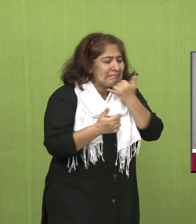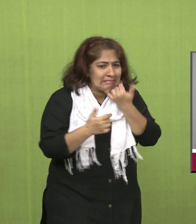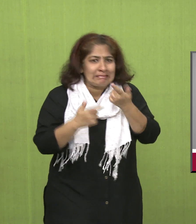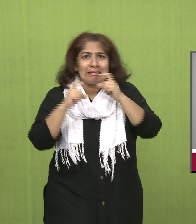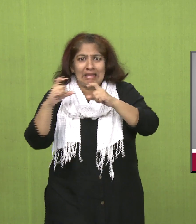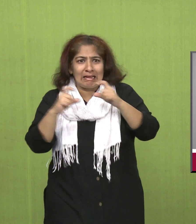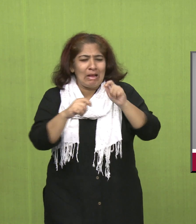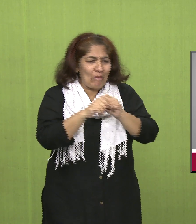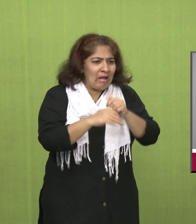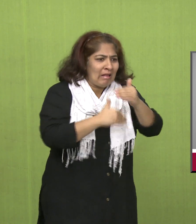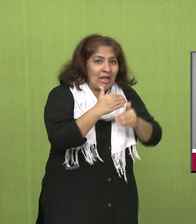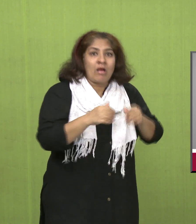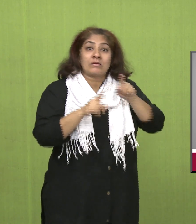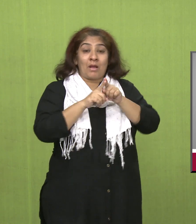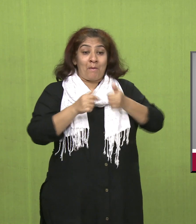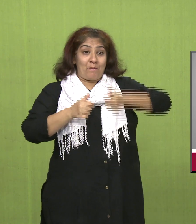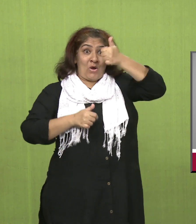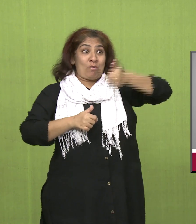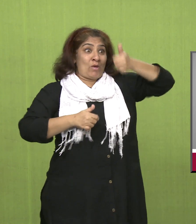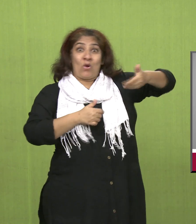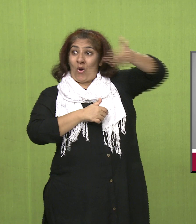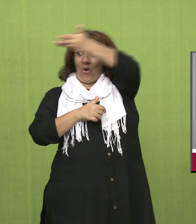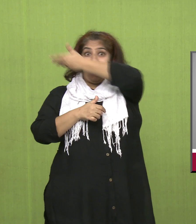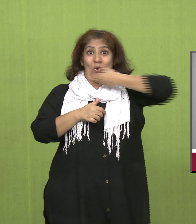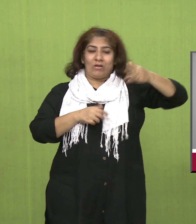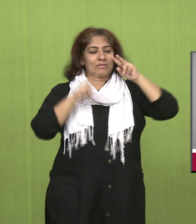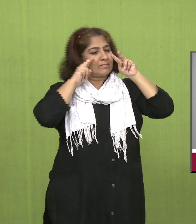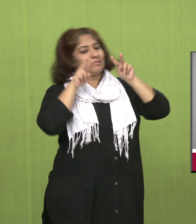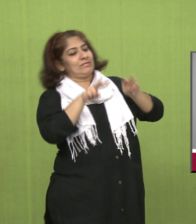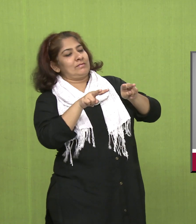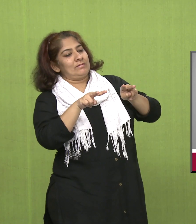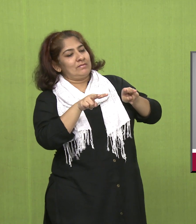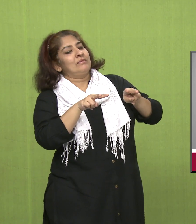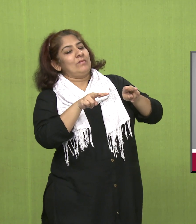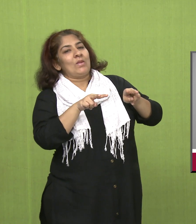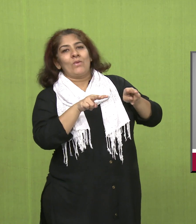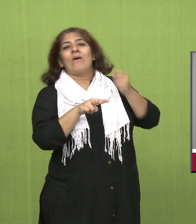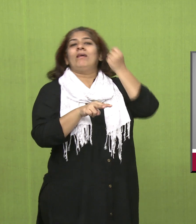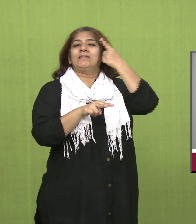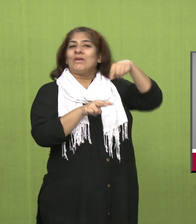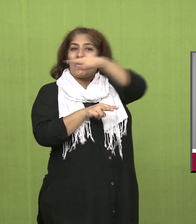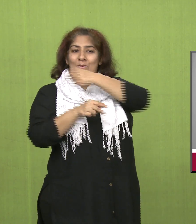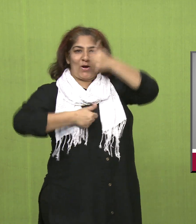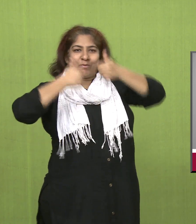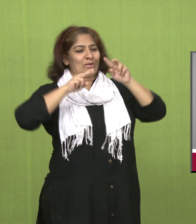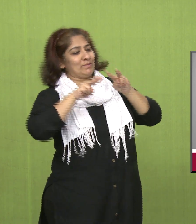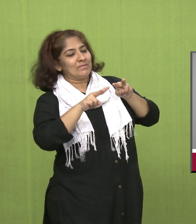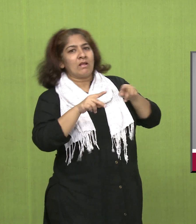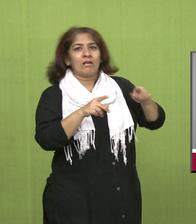make mistakes and how to accept, and there are the senior people, they are just observing, they are supervising. There are new